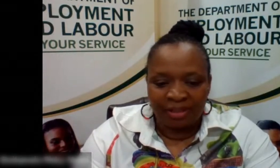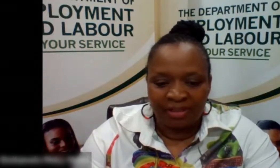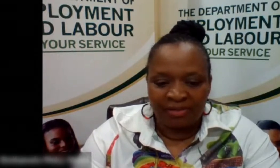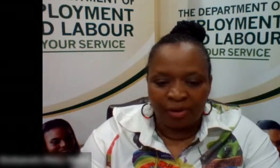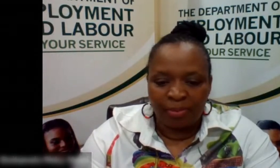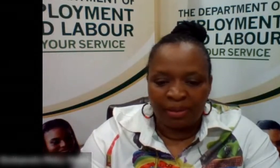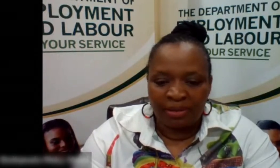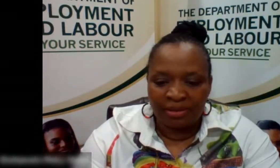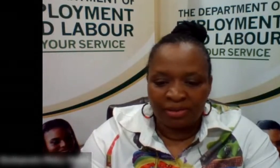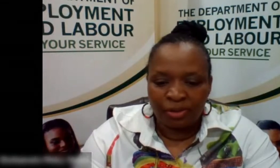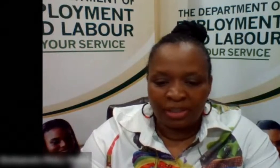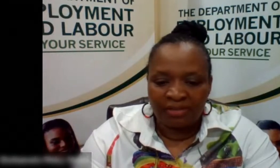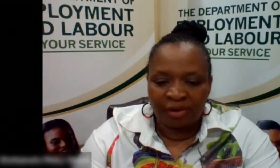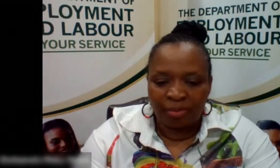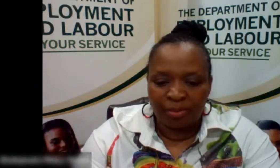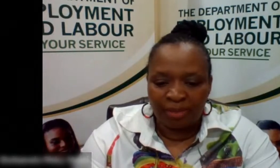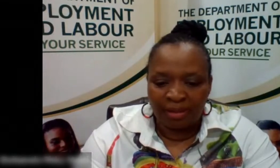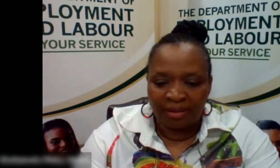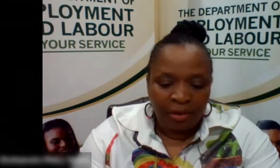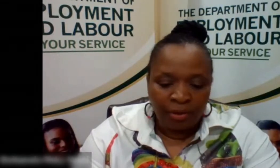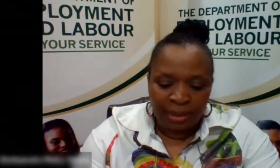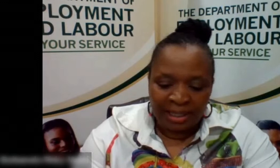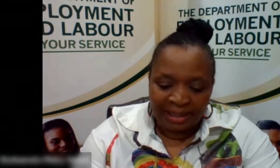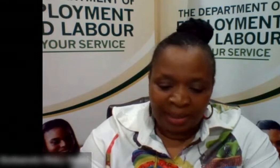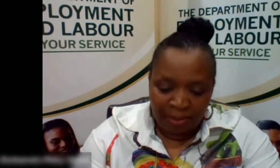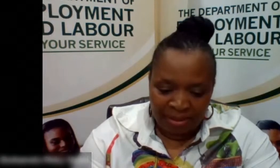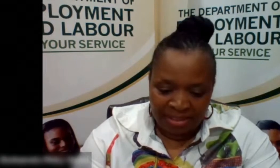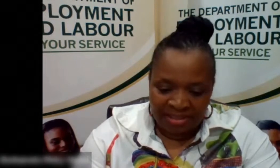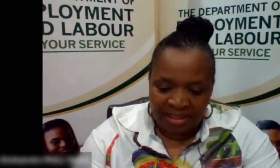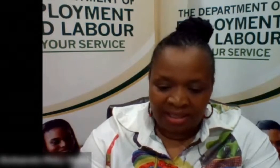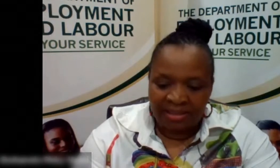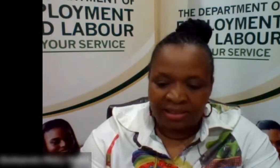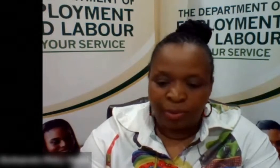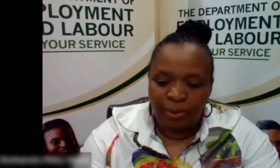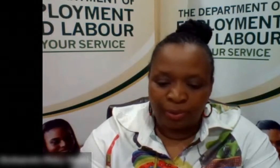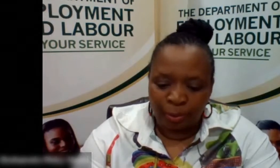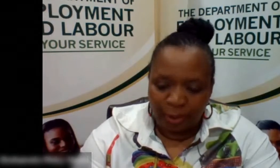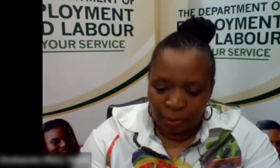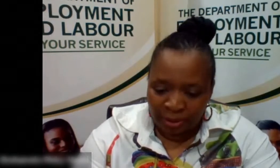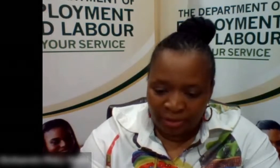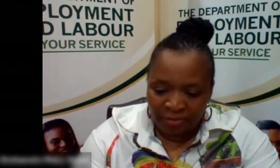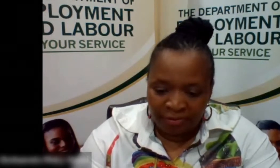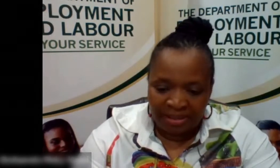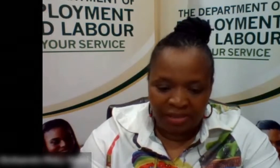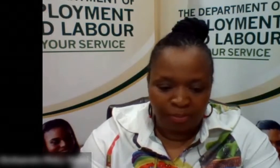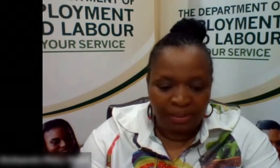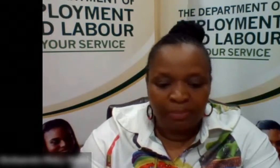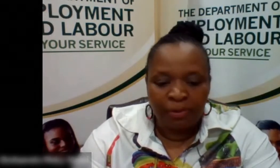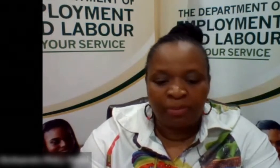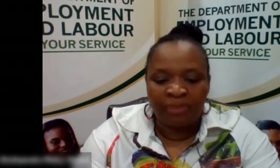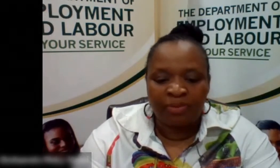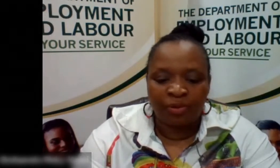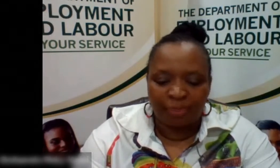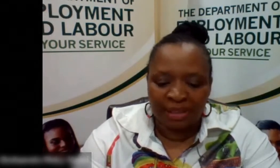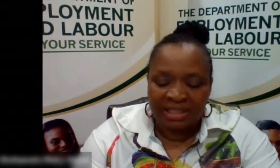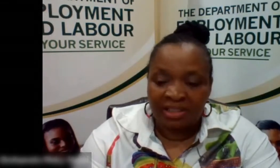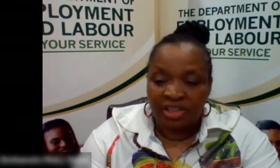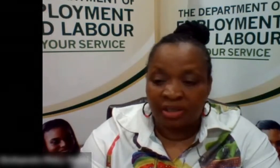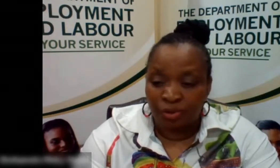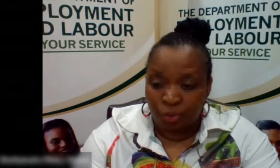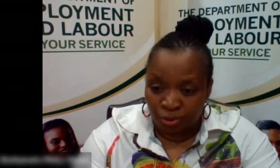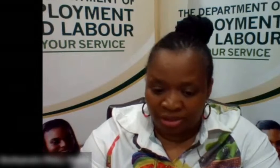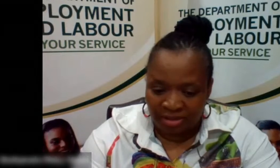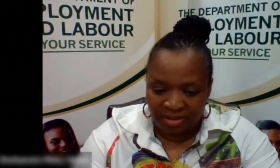African Social Development Month, we are at our best as a country when we confront big problems with big